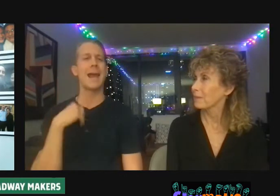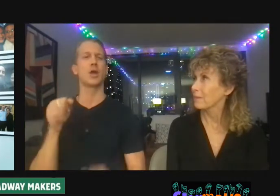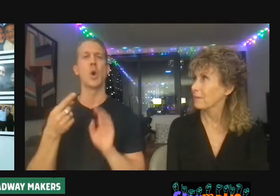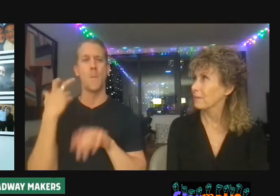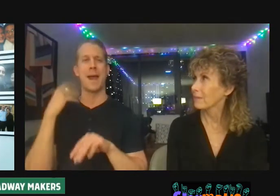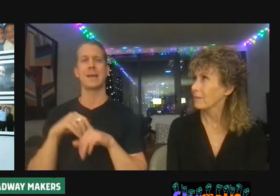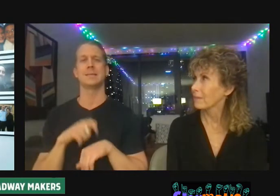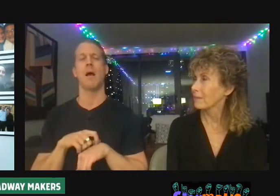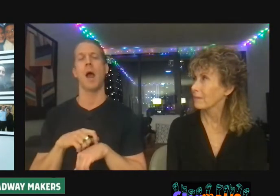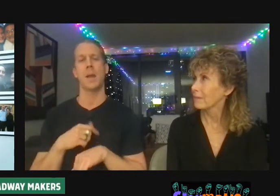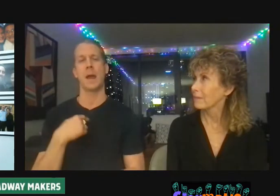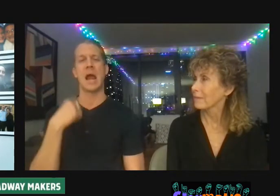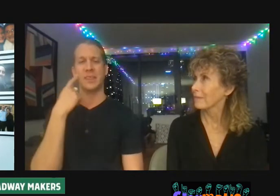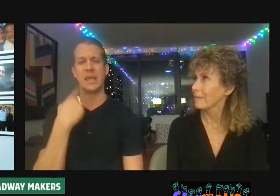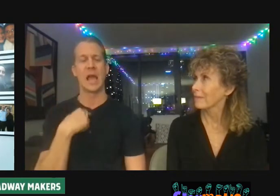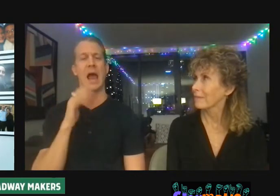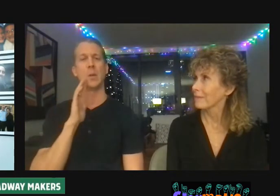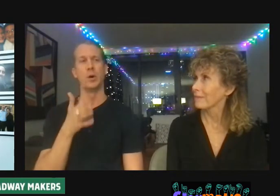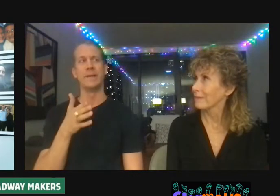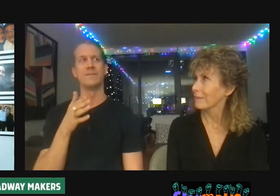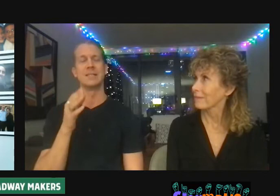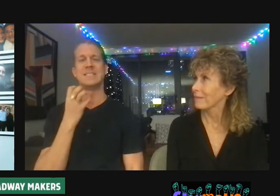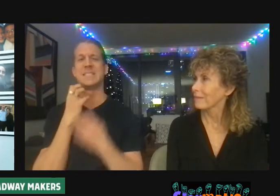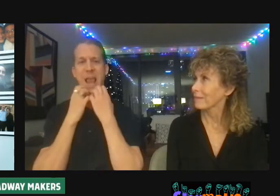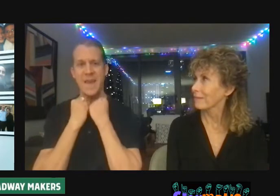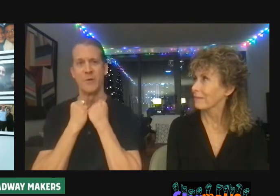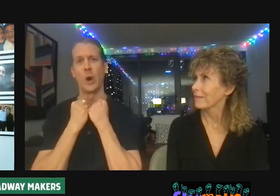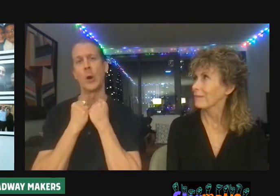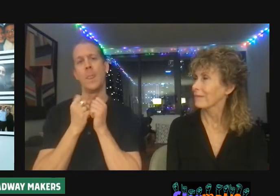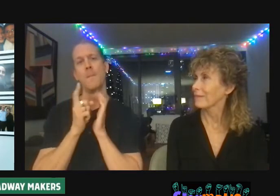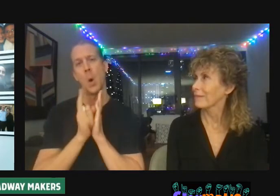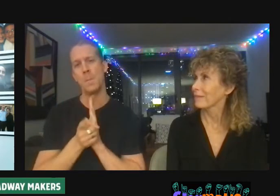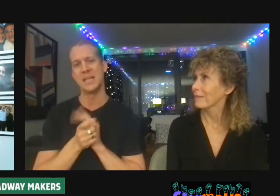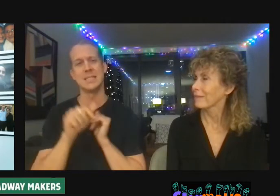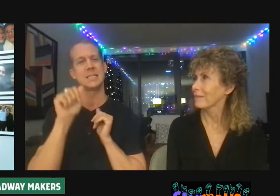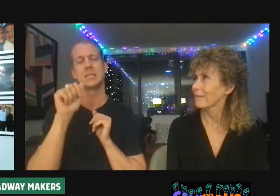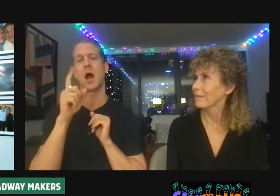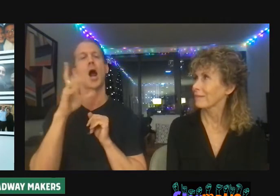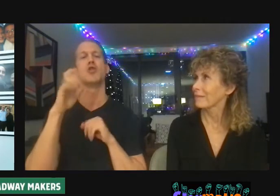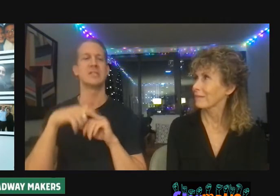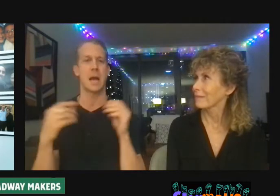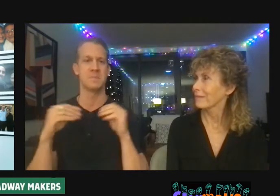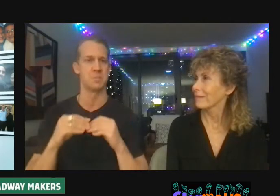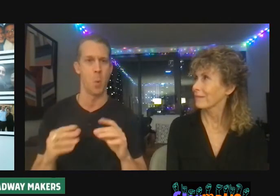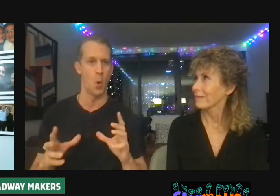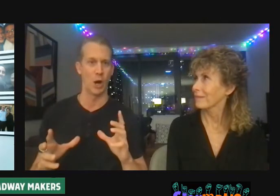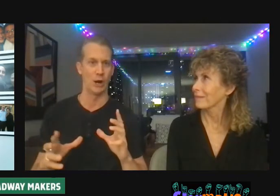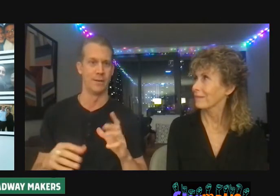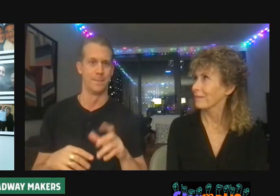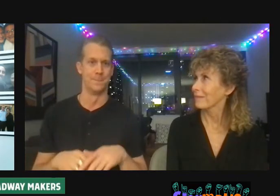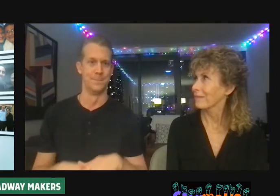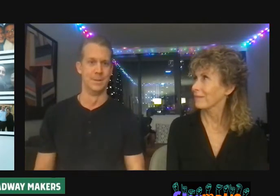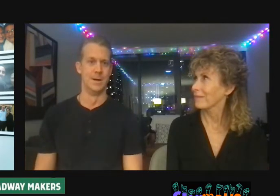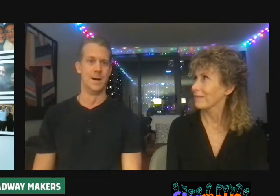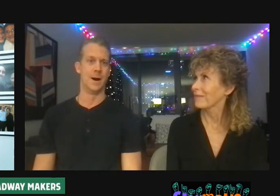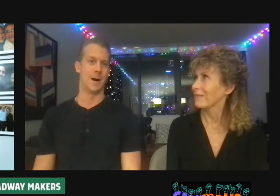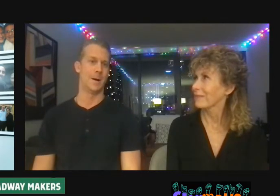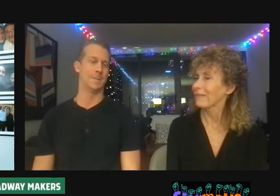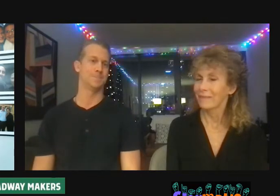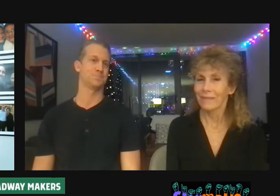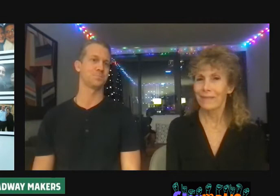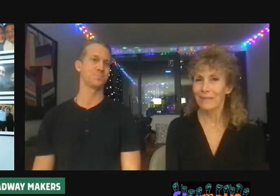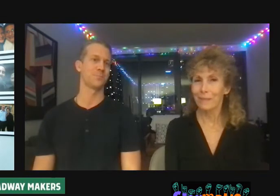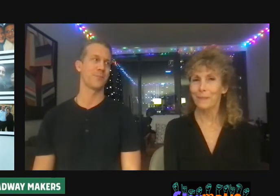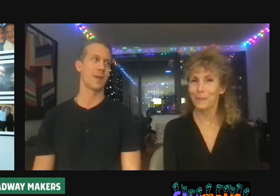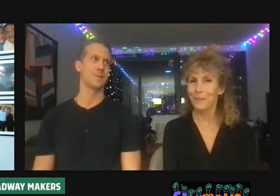If I could go back in time, I think I would have savored the moment 100 times more.